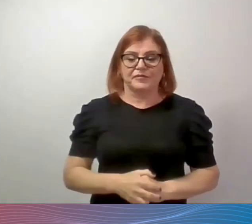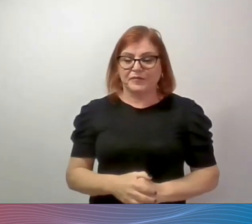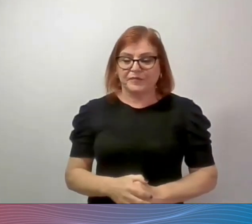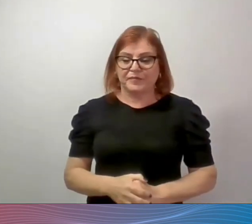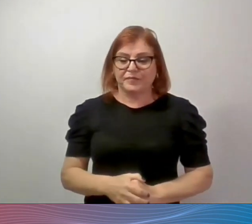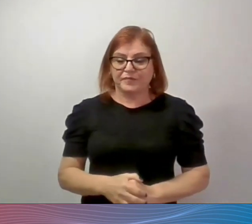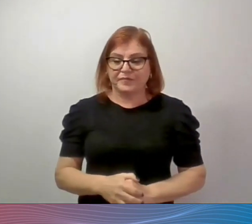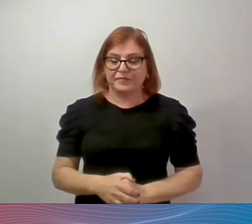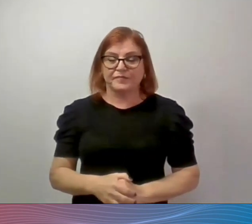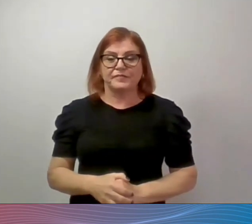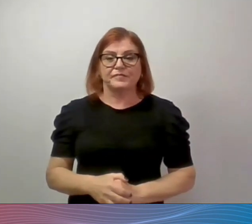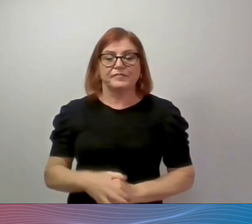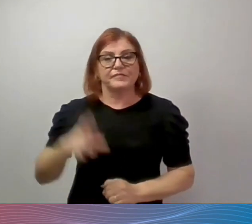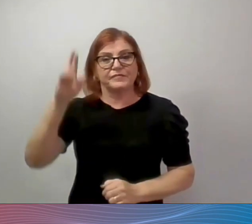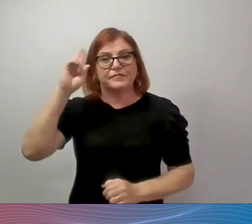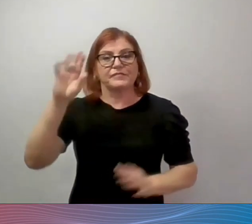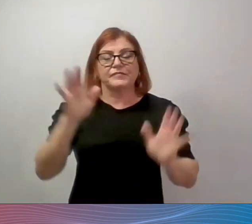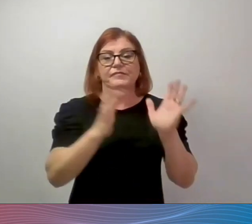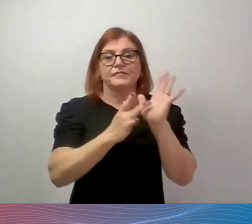Senhor Jesus. Lord Jesus.